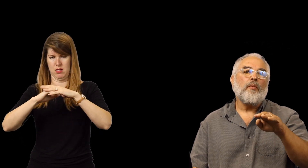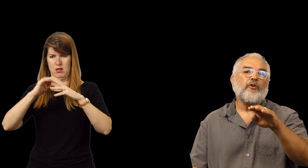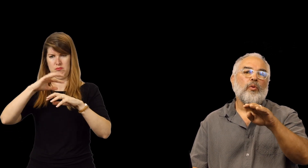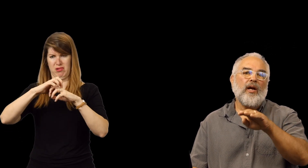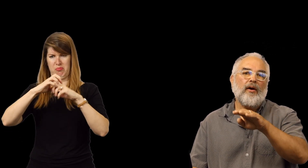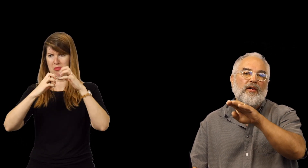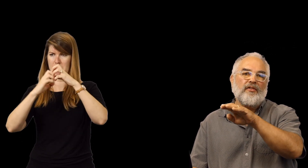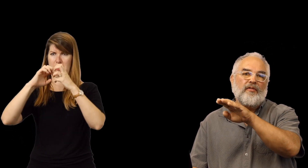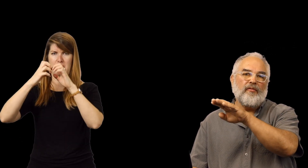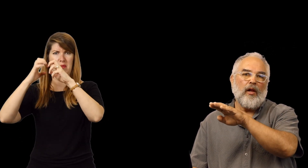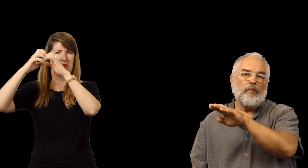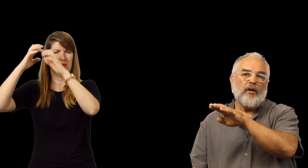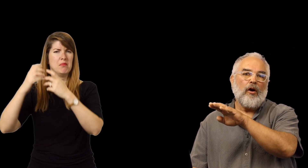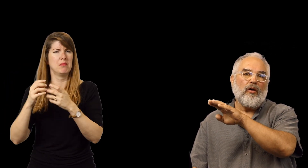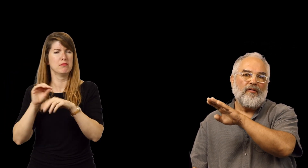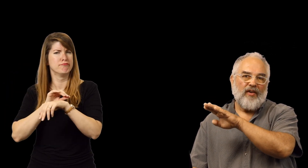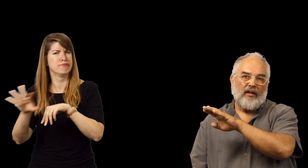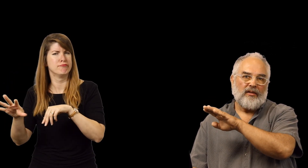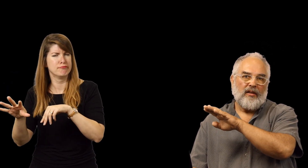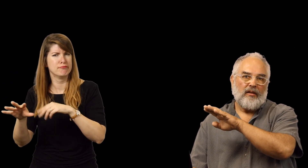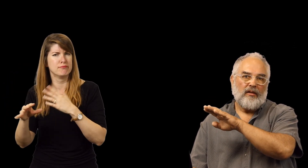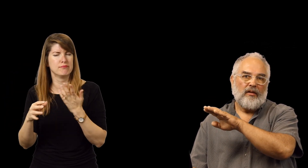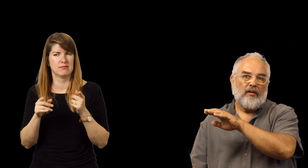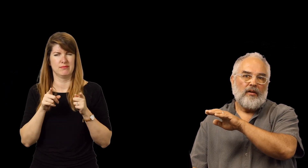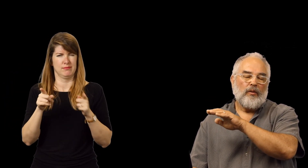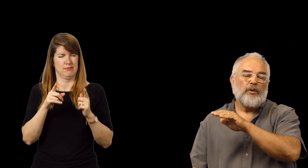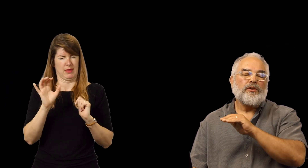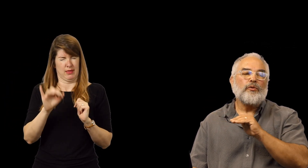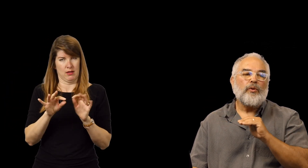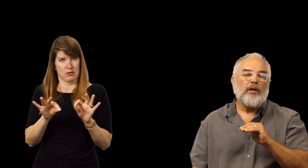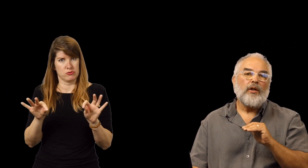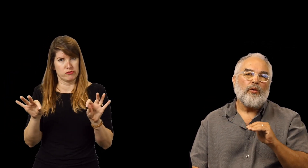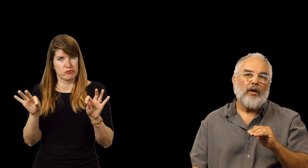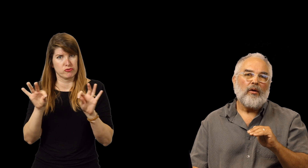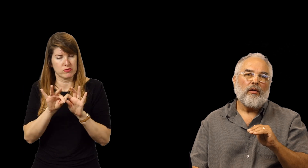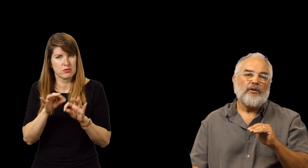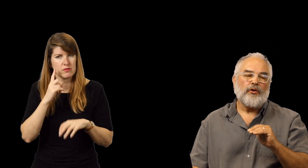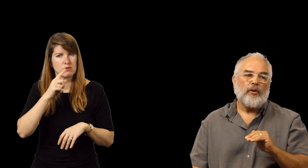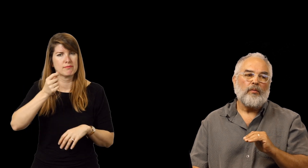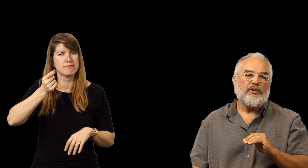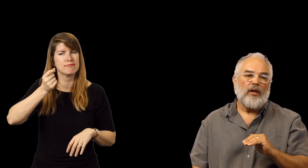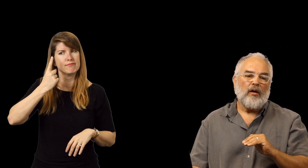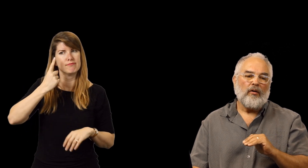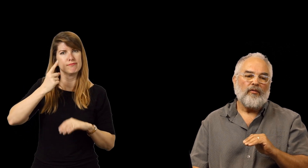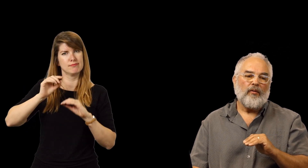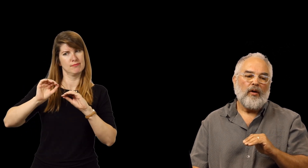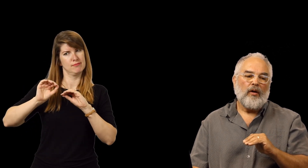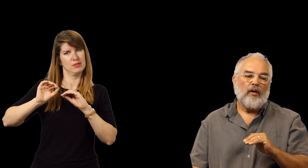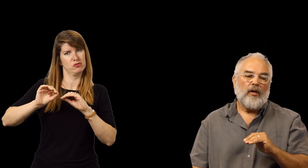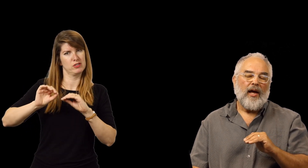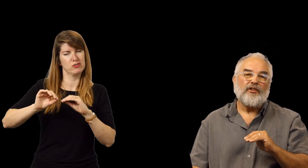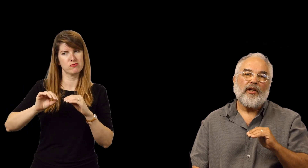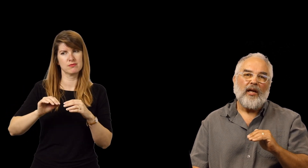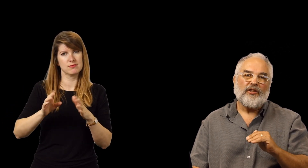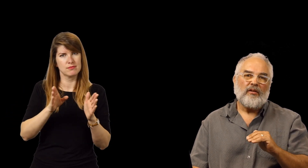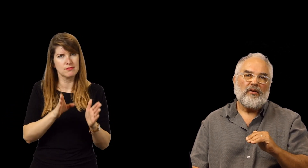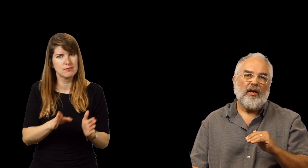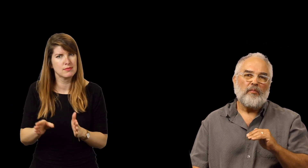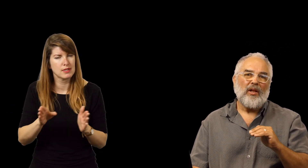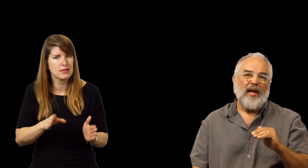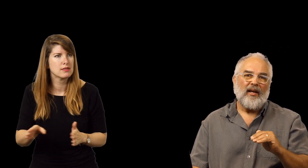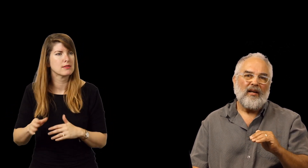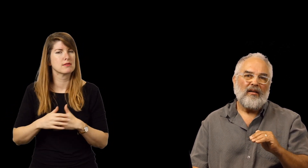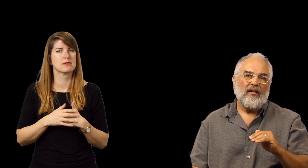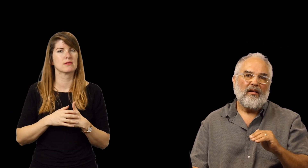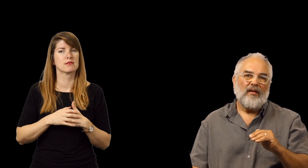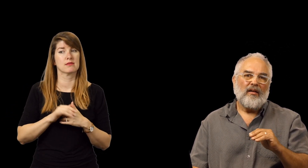all subsequent areas of development are affected, which is really critical in terms of education